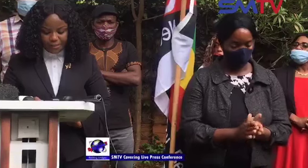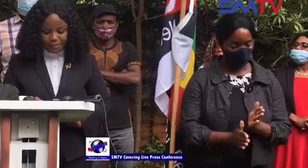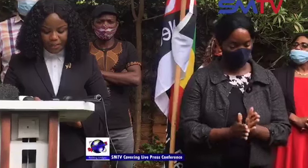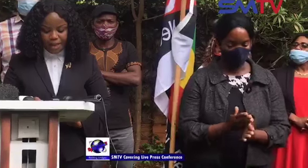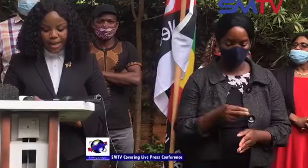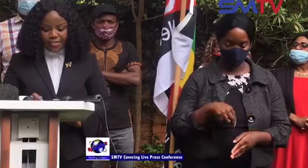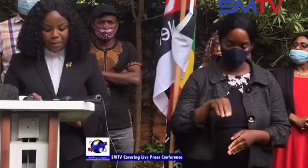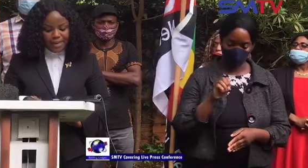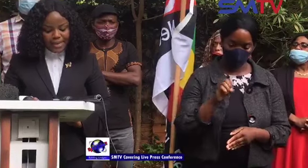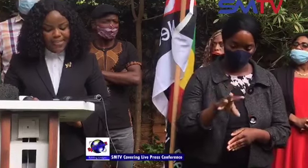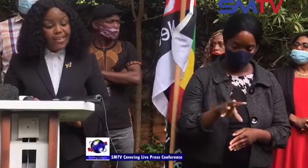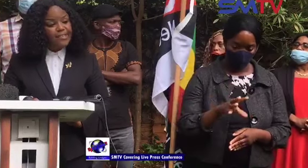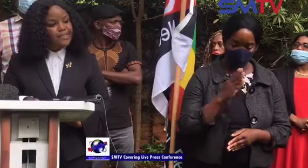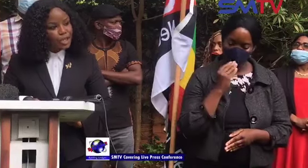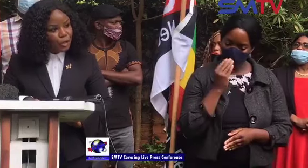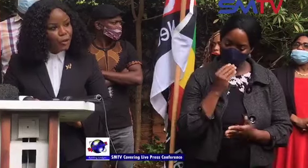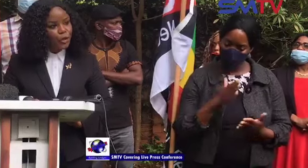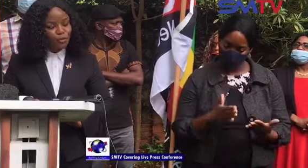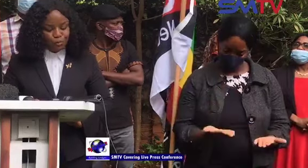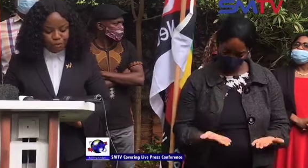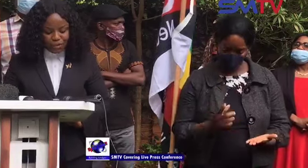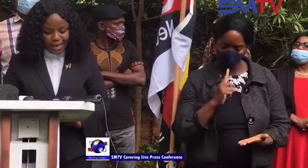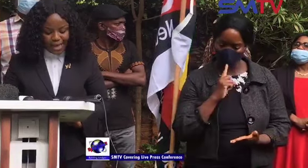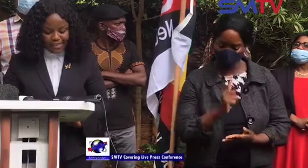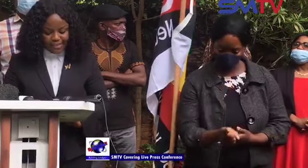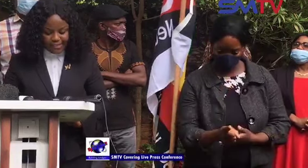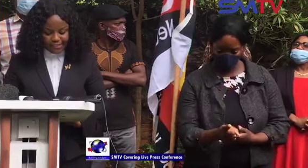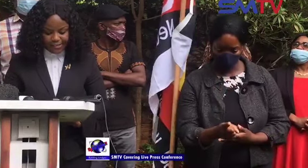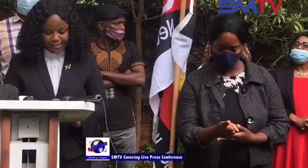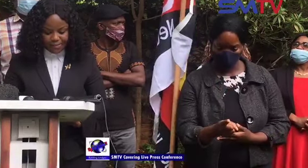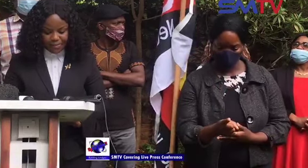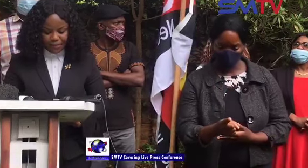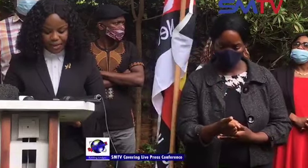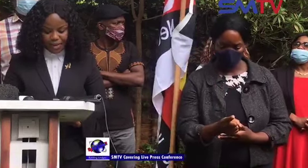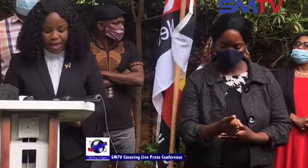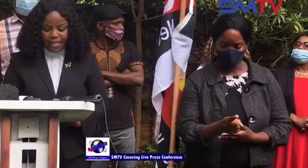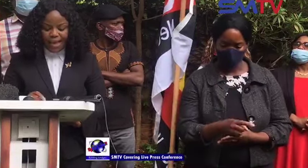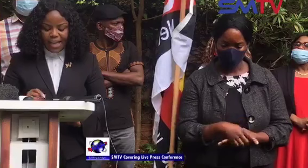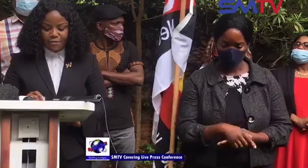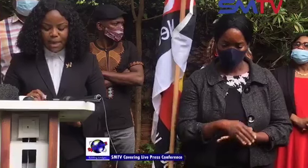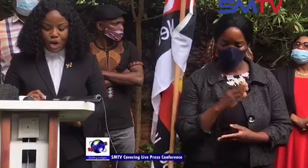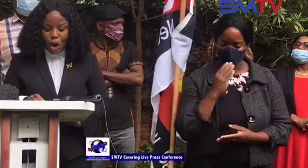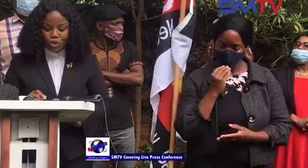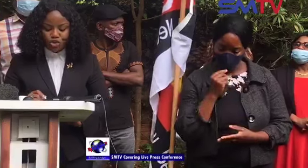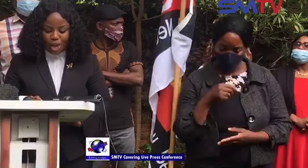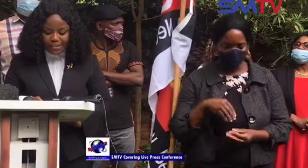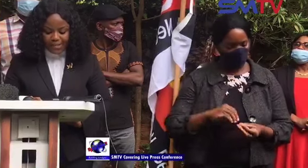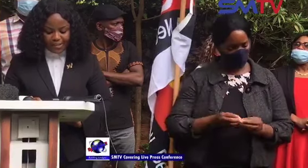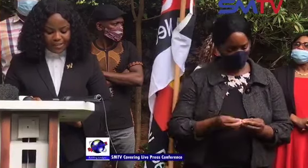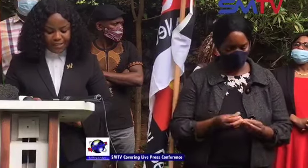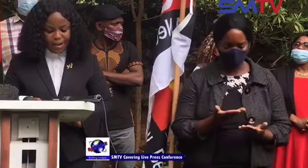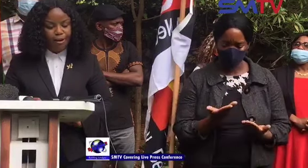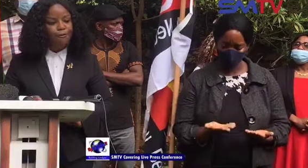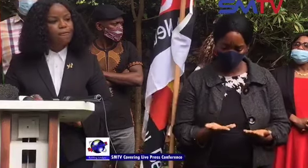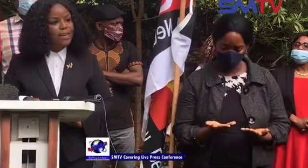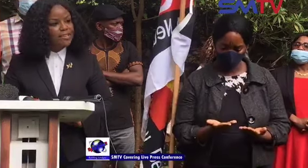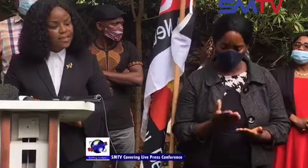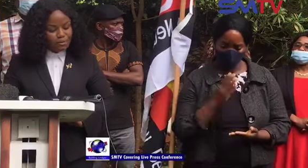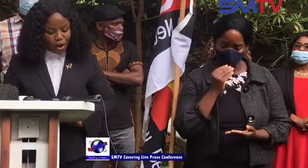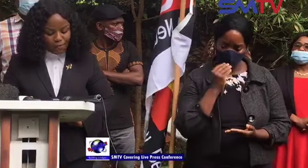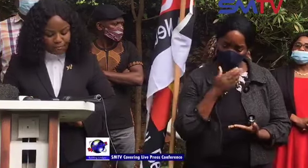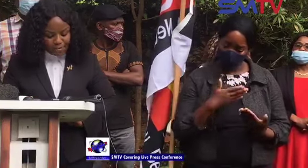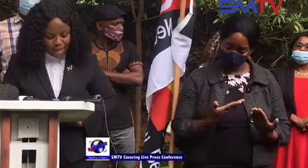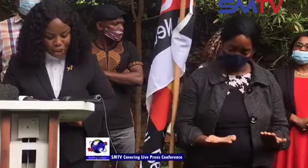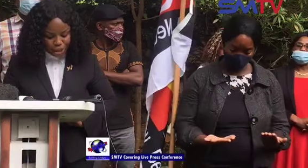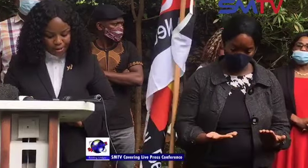US$5.6 million. The police continue to brutalize citizens. There has been no justice for